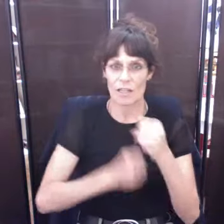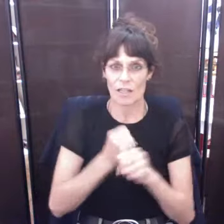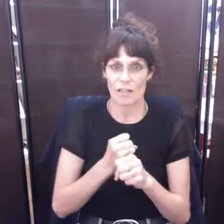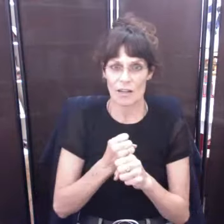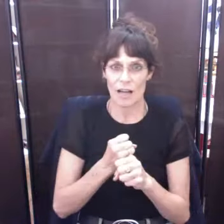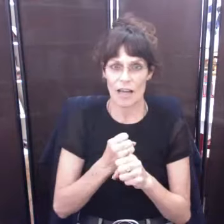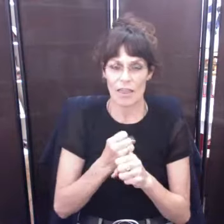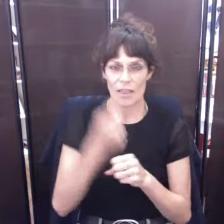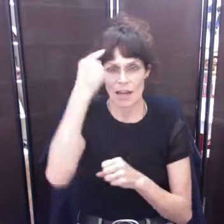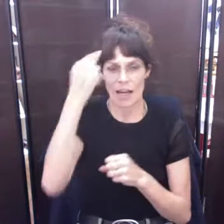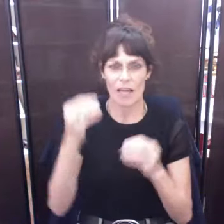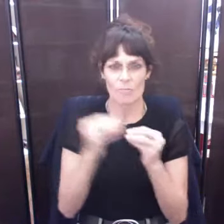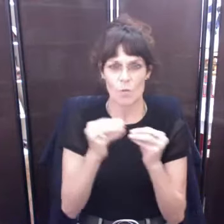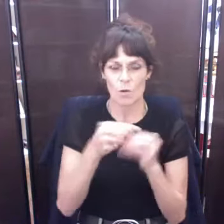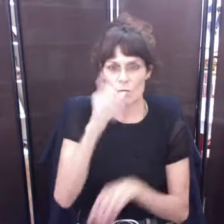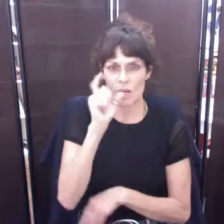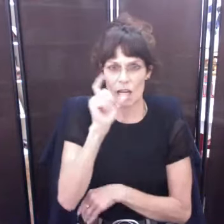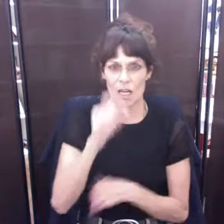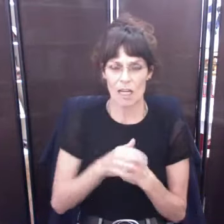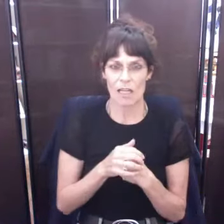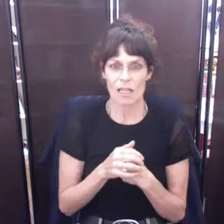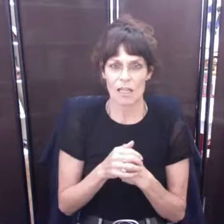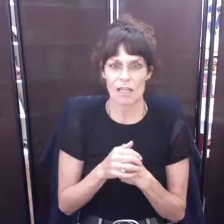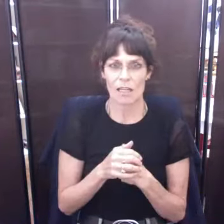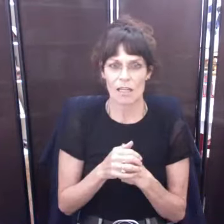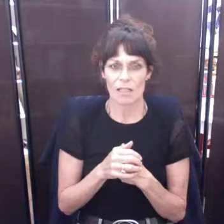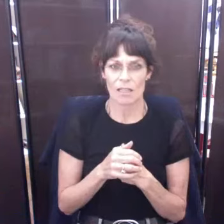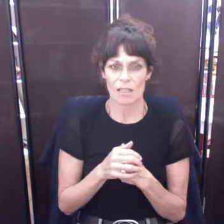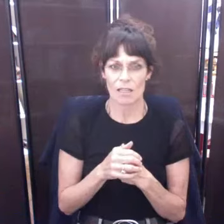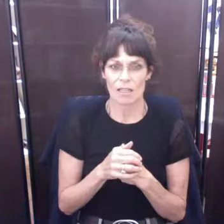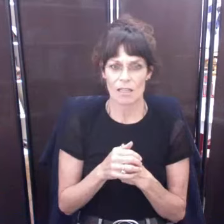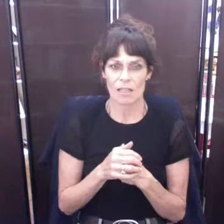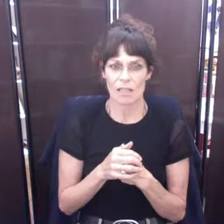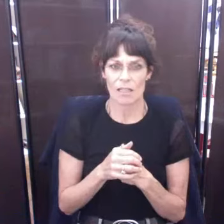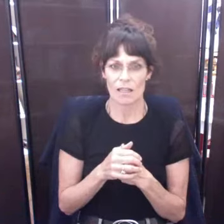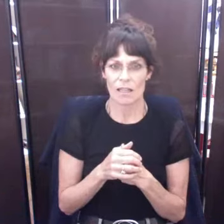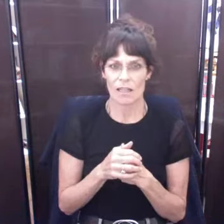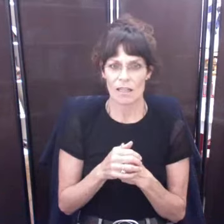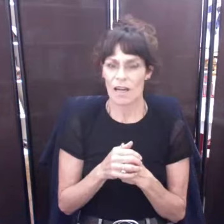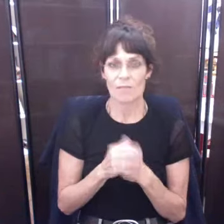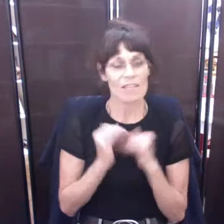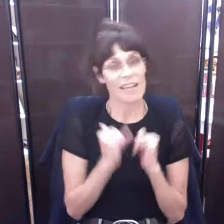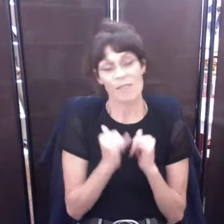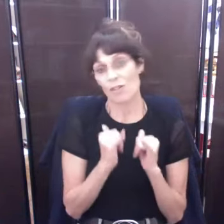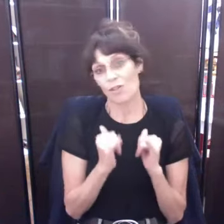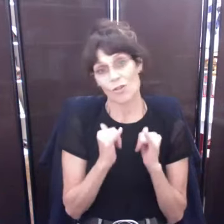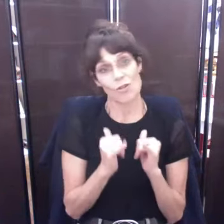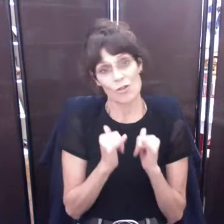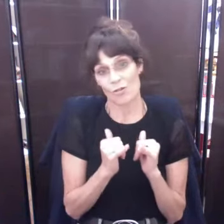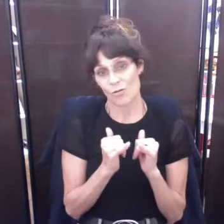me. And I am just the same as you, away from a drink.